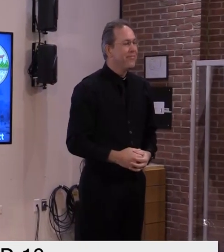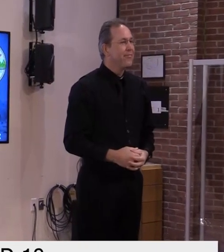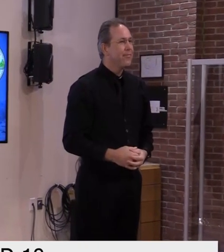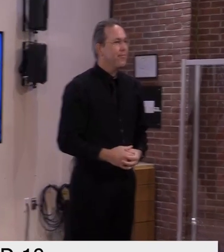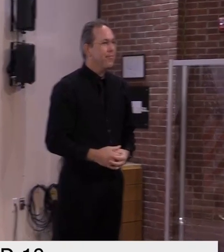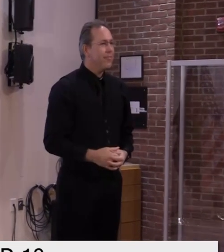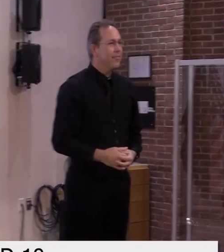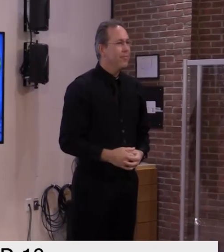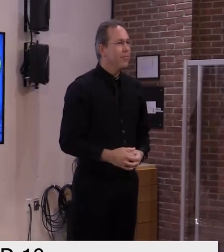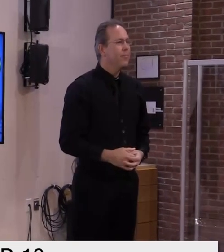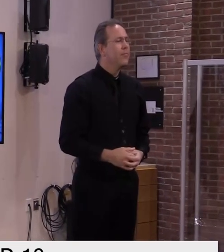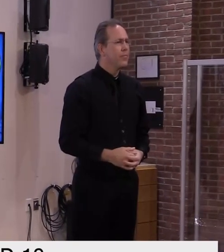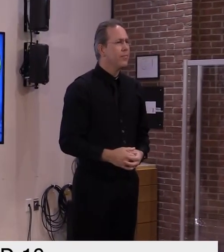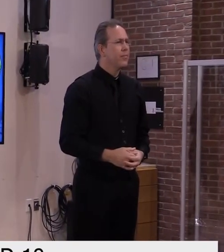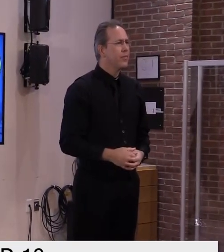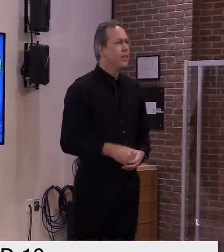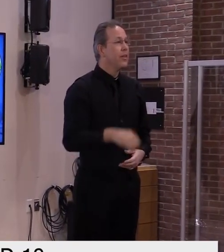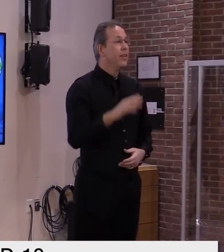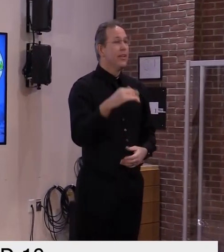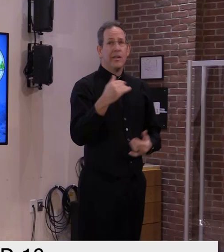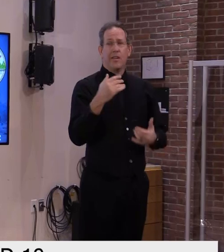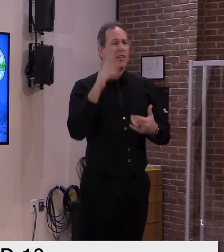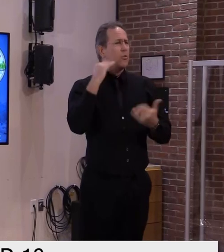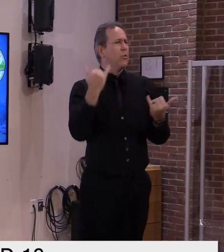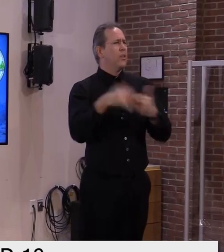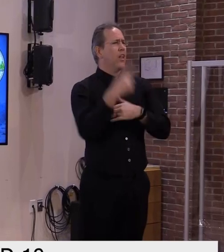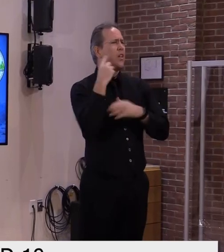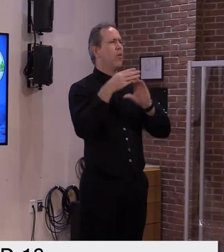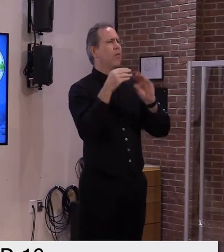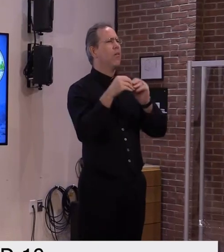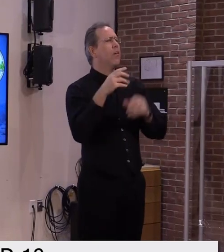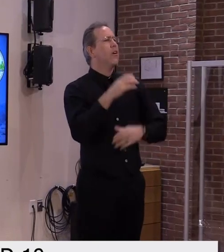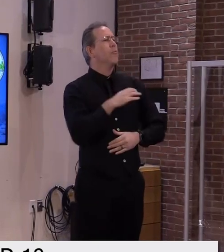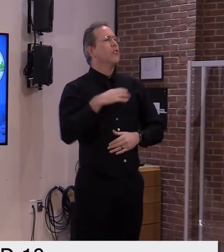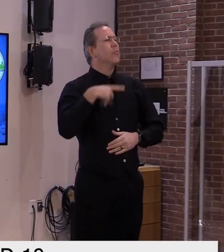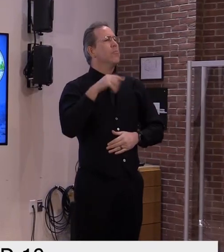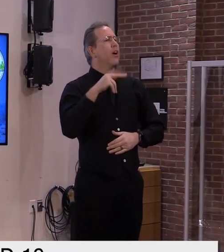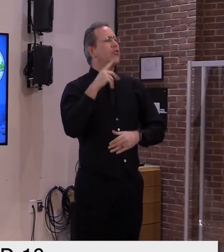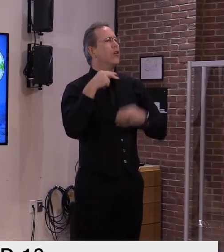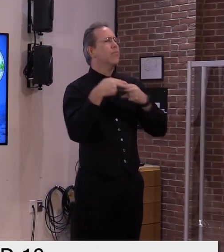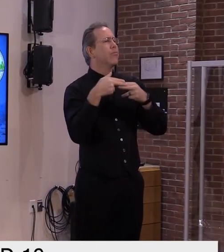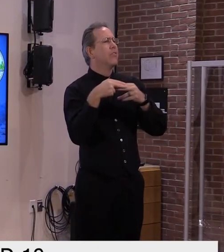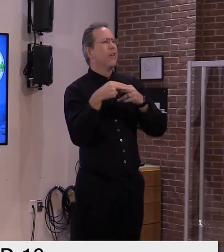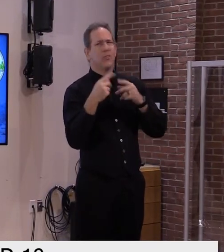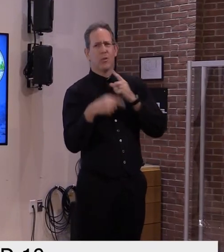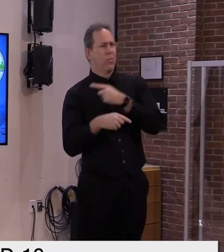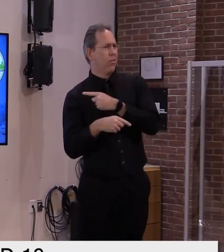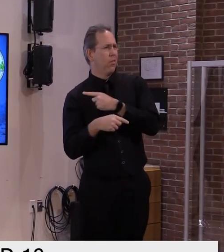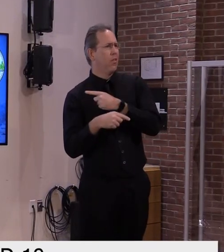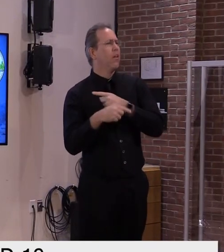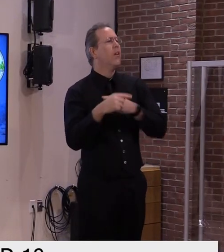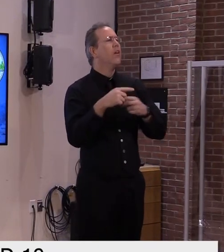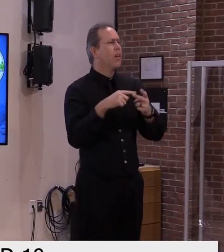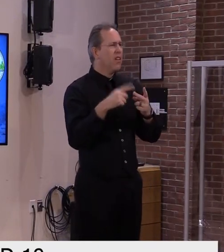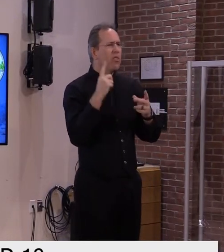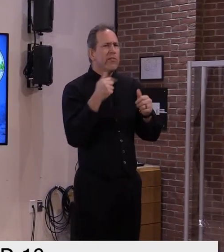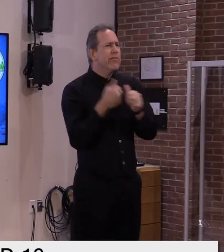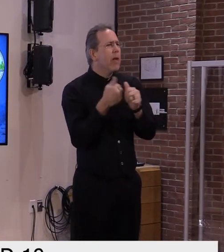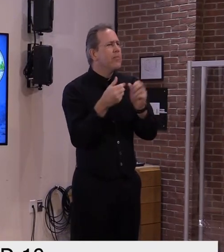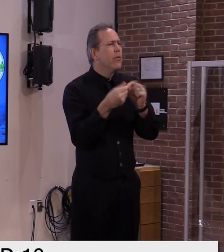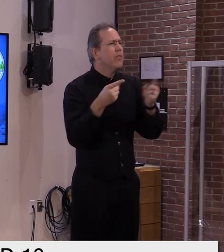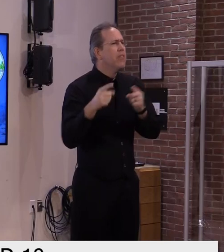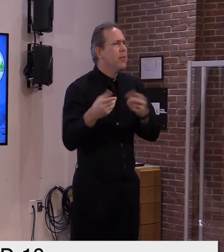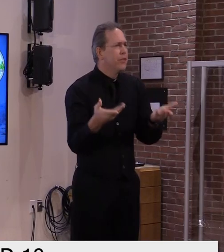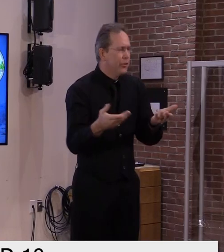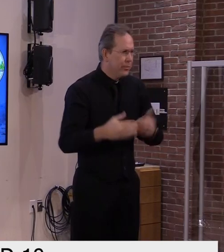Today we'll hear from Commissioner Pichuk for a weekly modeling update and then a health update from Dr. Levine. As you'll